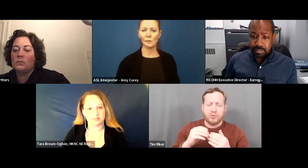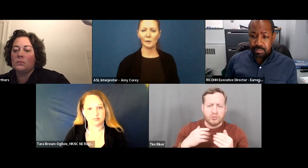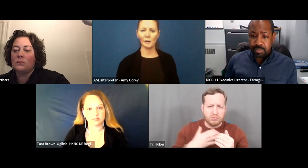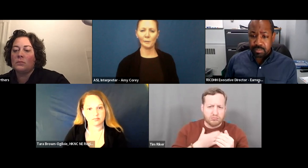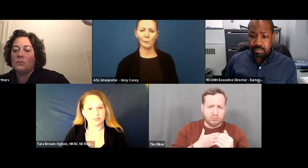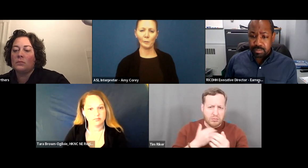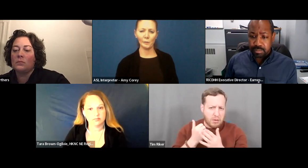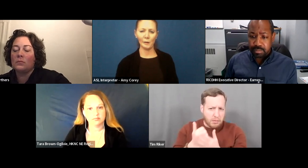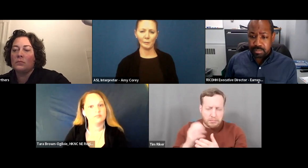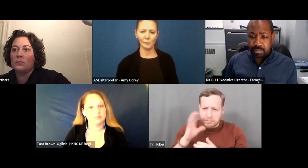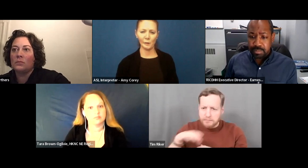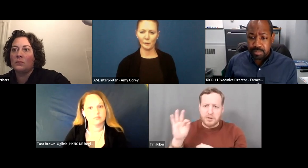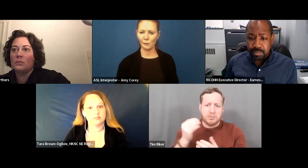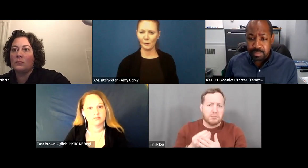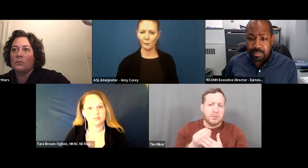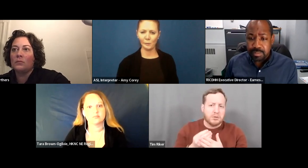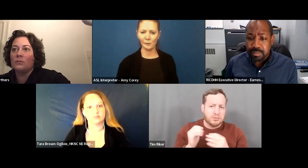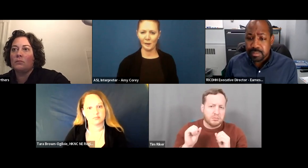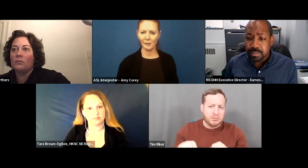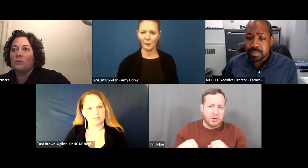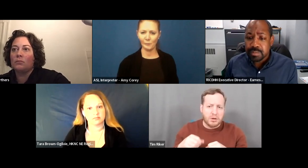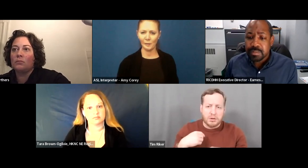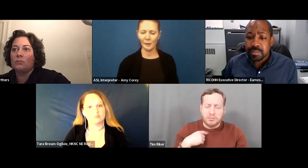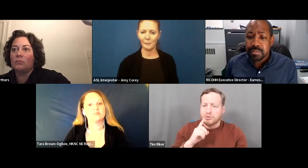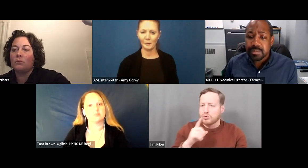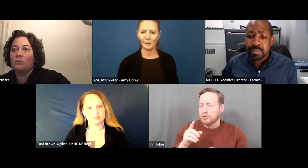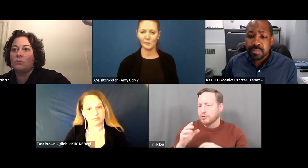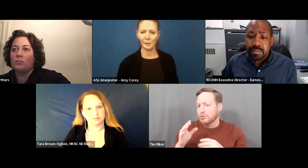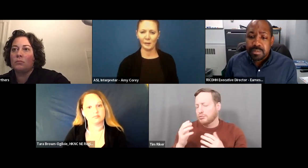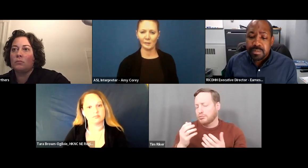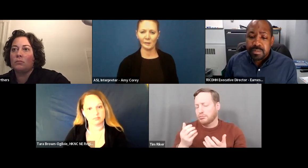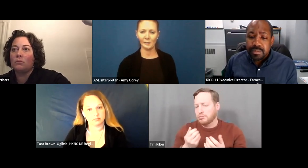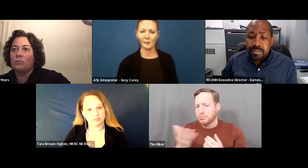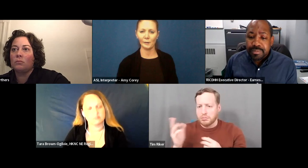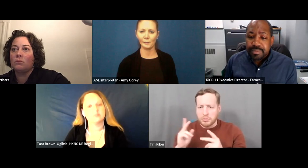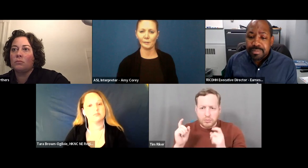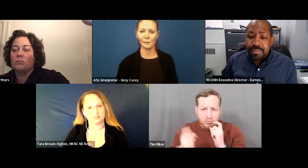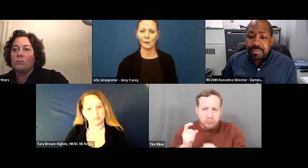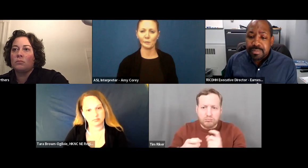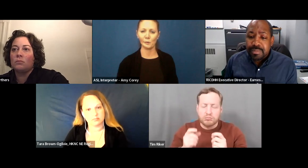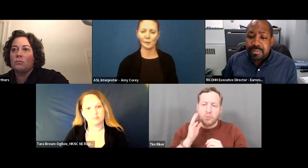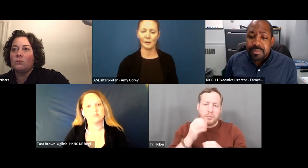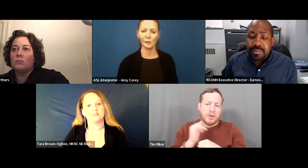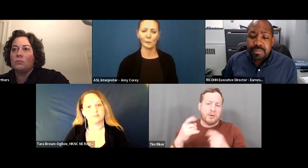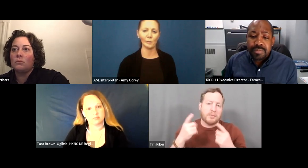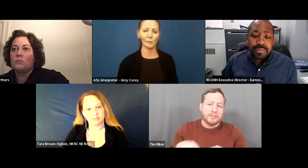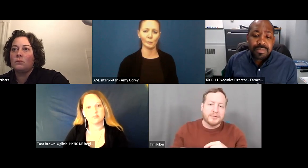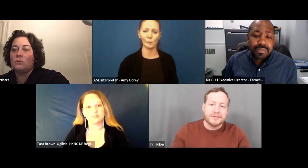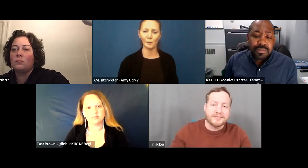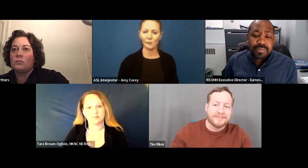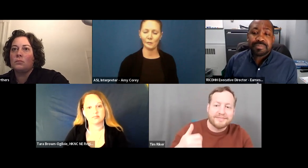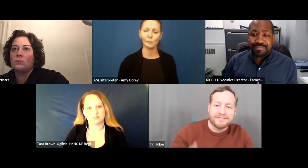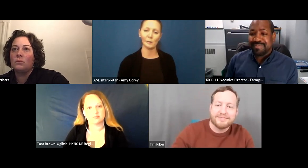So Tara, if it were the $500 training, we'd be glad to help find that money to get that taken care of. And I'm sure that, even